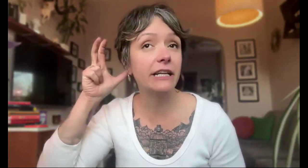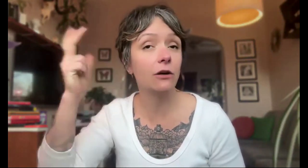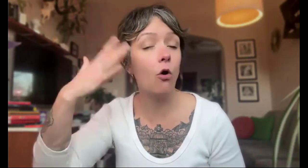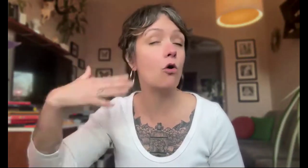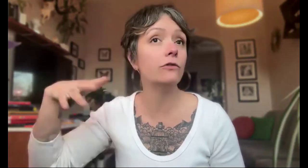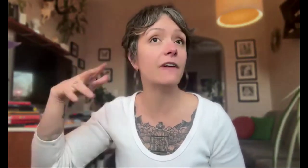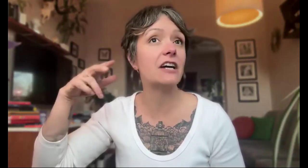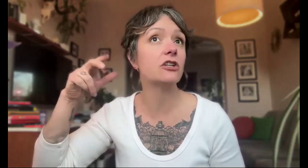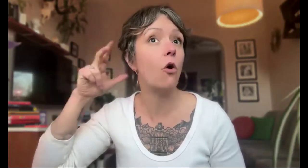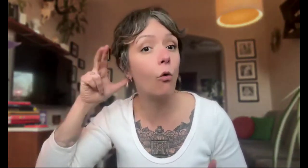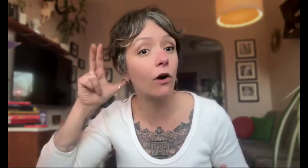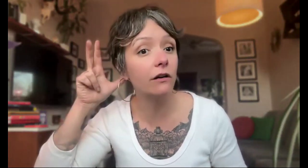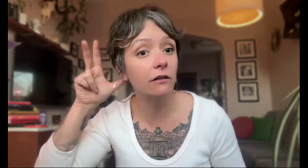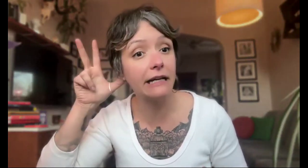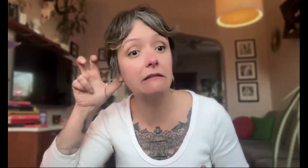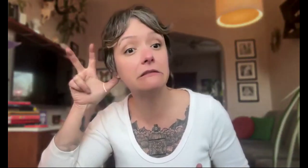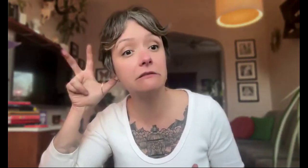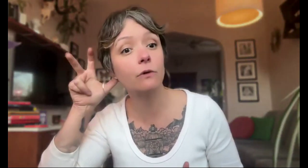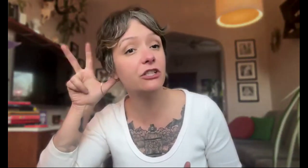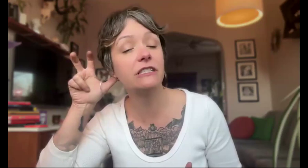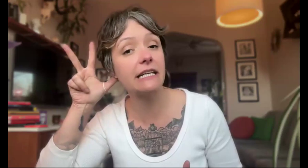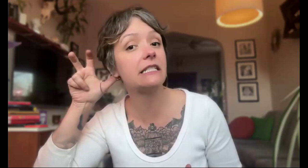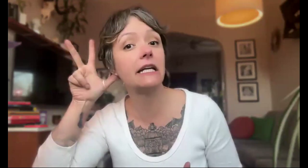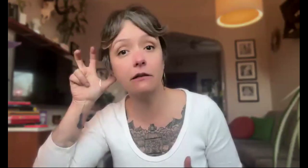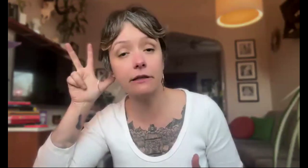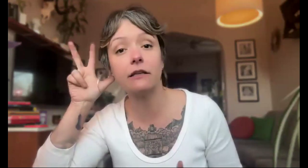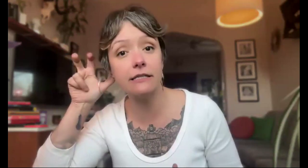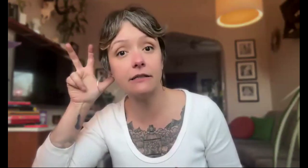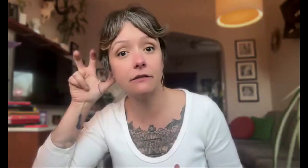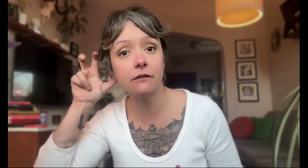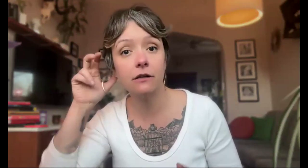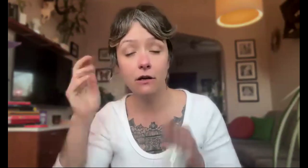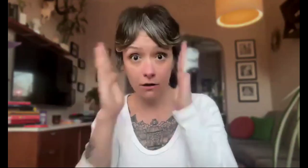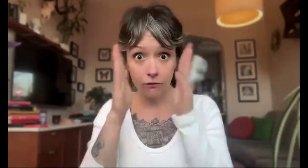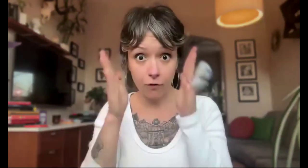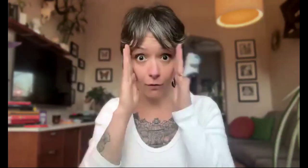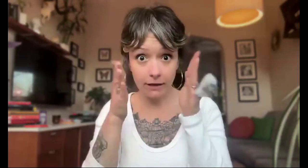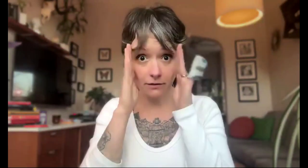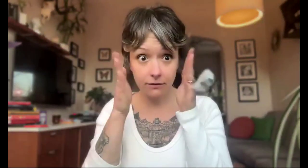Imagine like an old-fashioned horn. Like, what'd you say, Sonny? Like, listen. Focus.